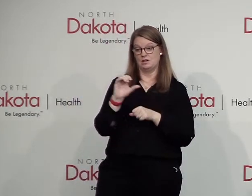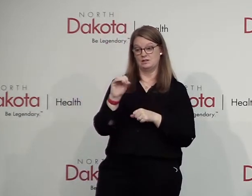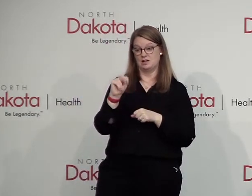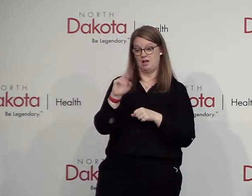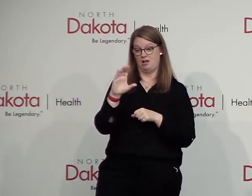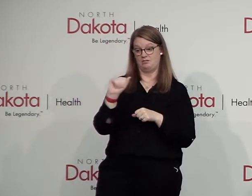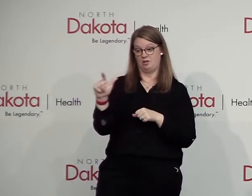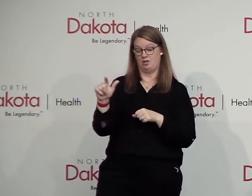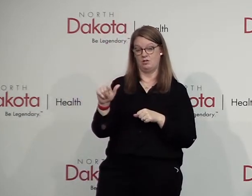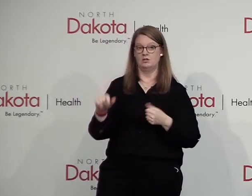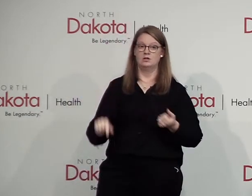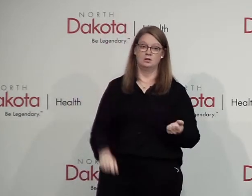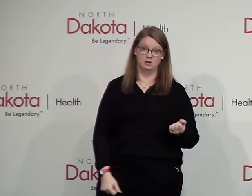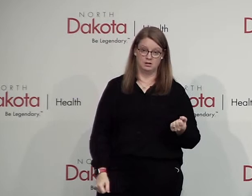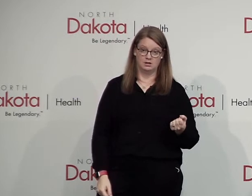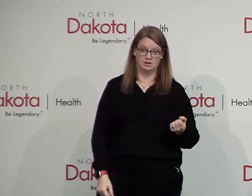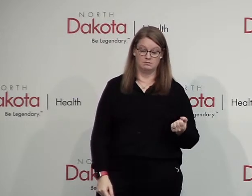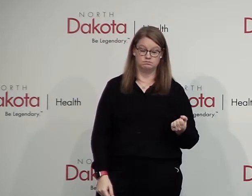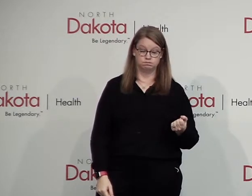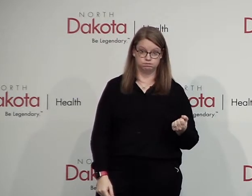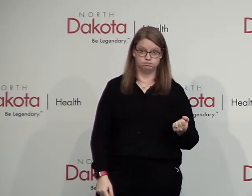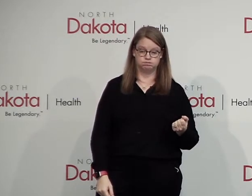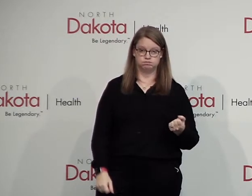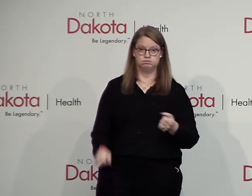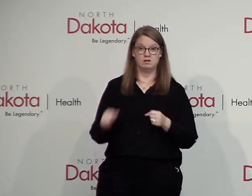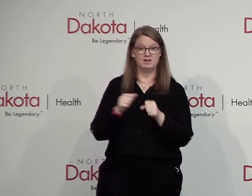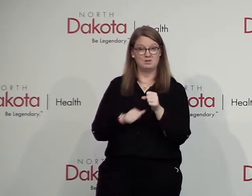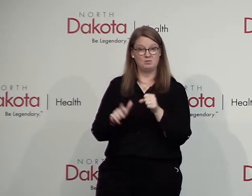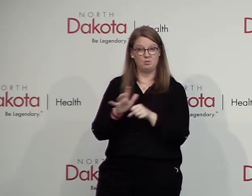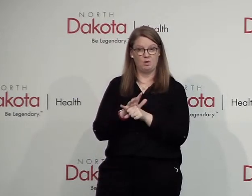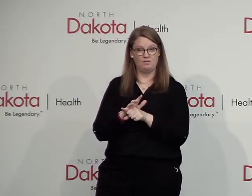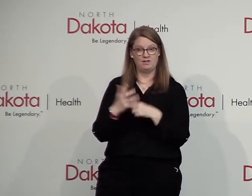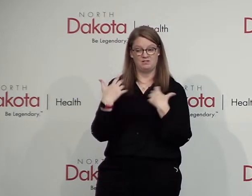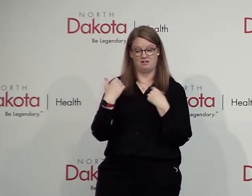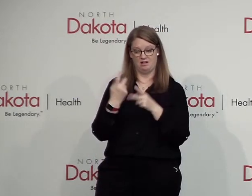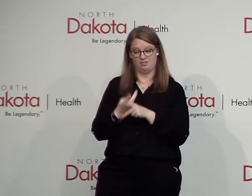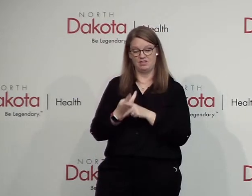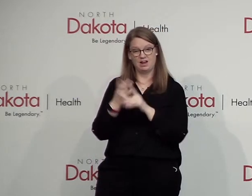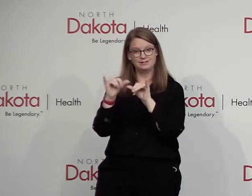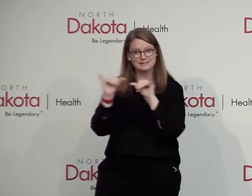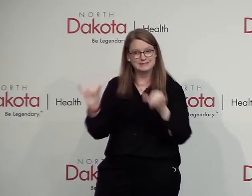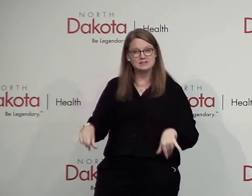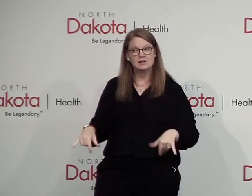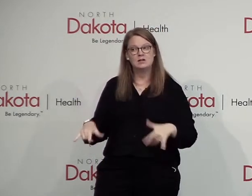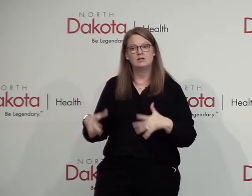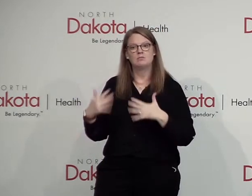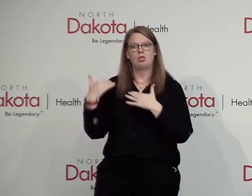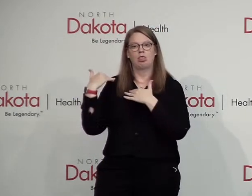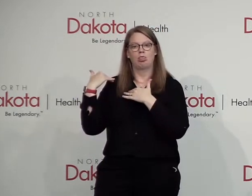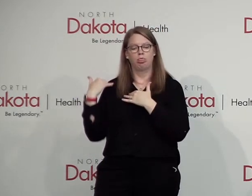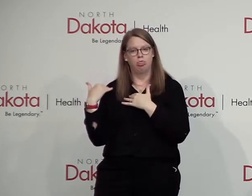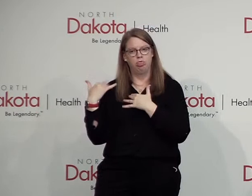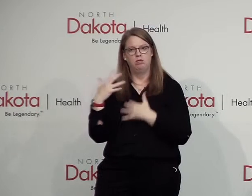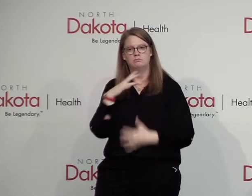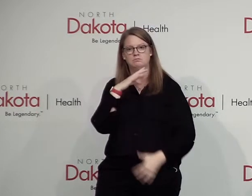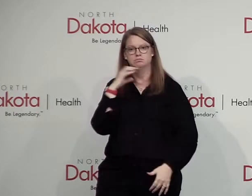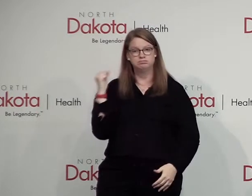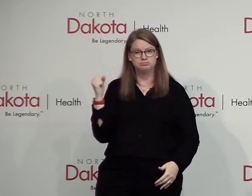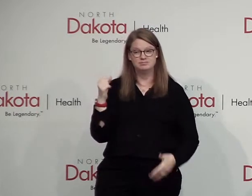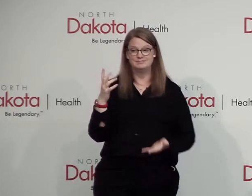has really exhausted our healthcare system. Our nurses and our aides, even at the nursing